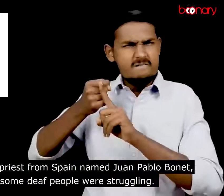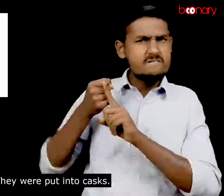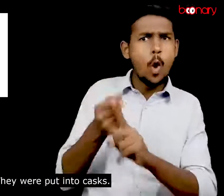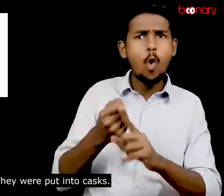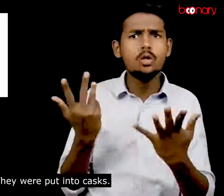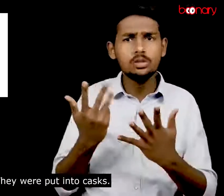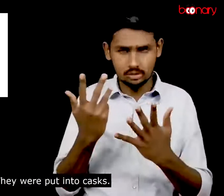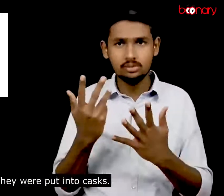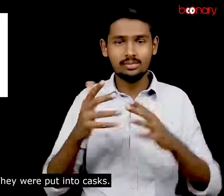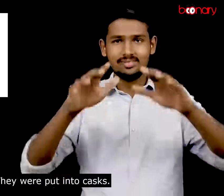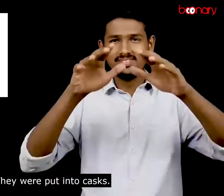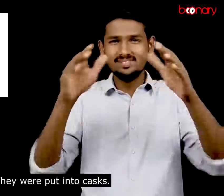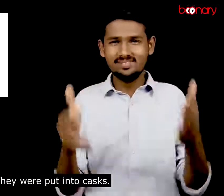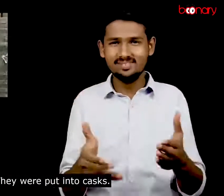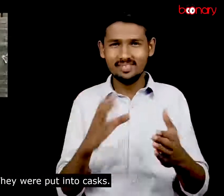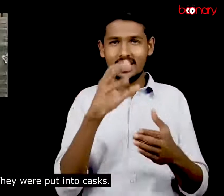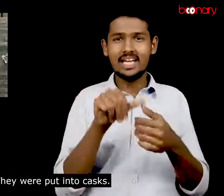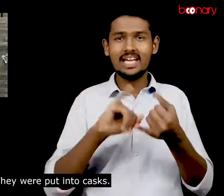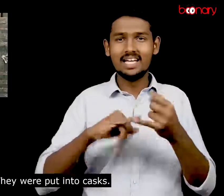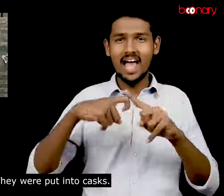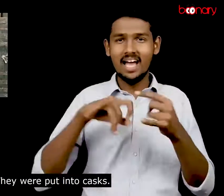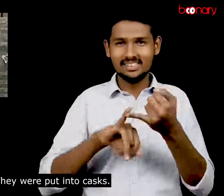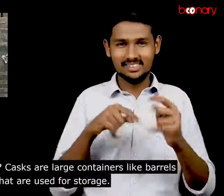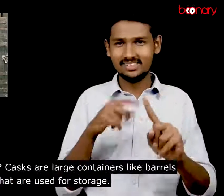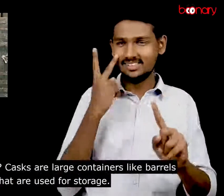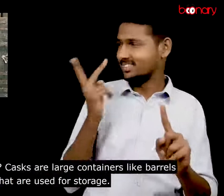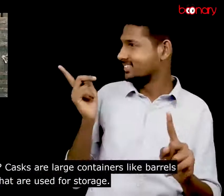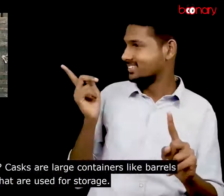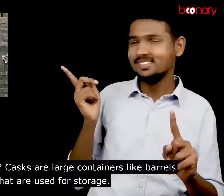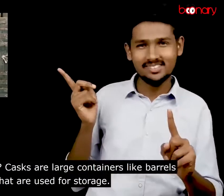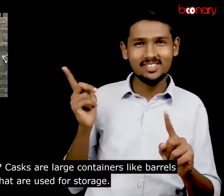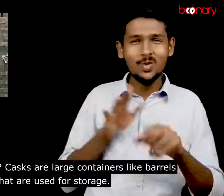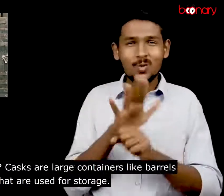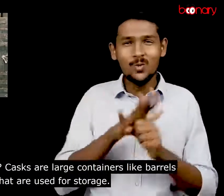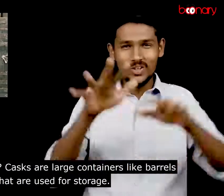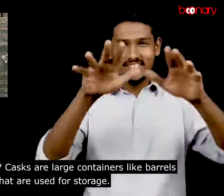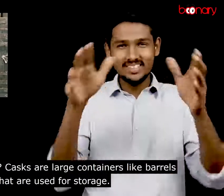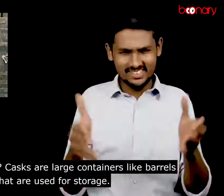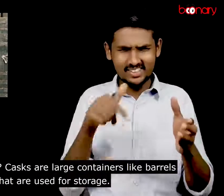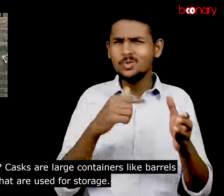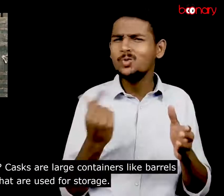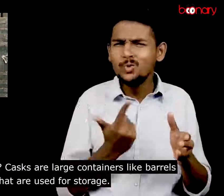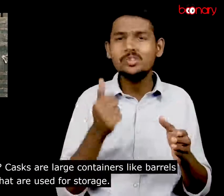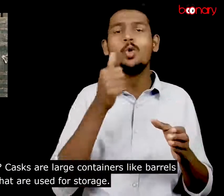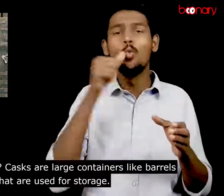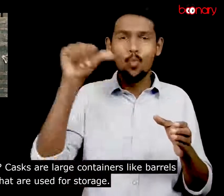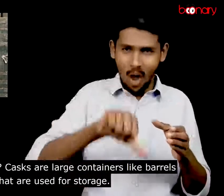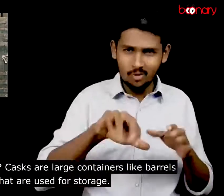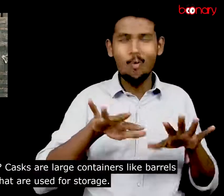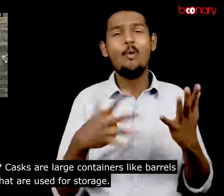They were put into casks. What are casks? Casks are large containers